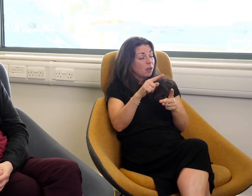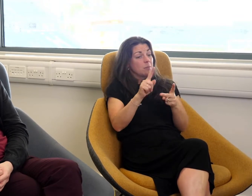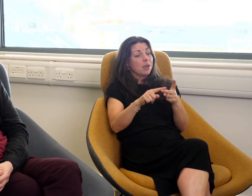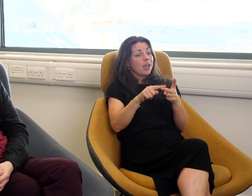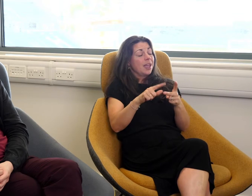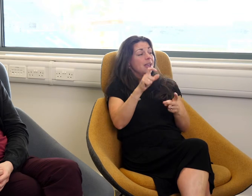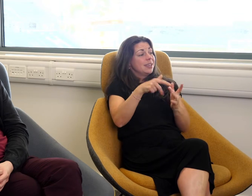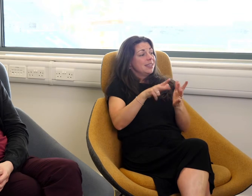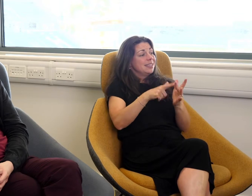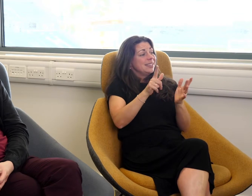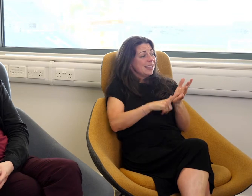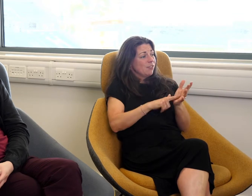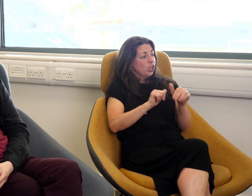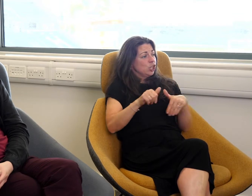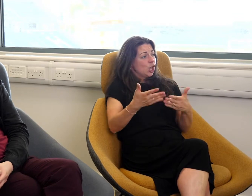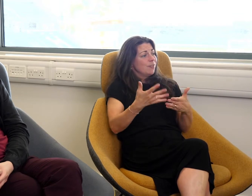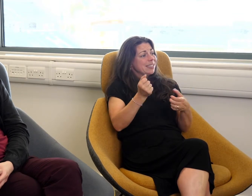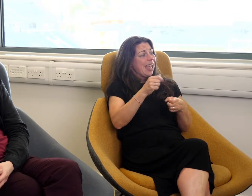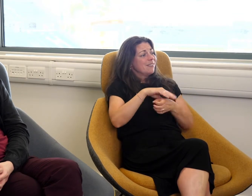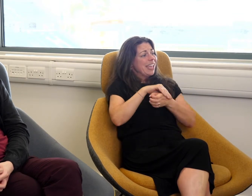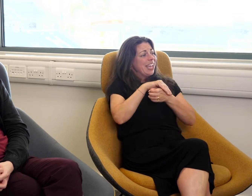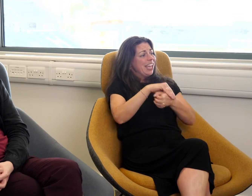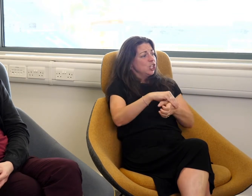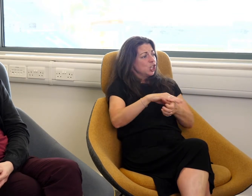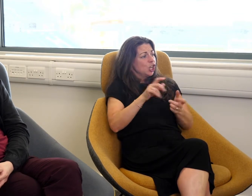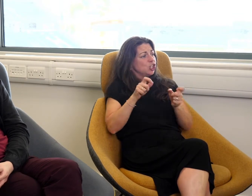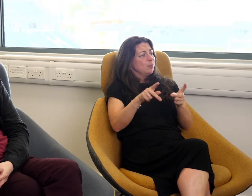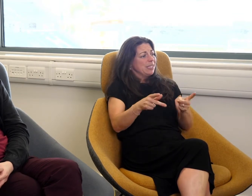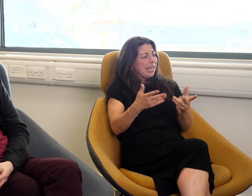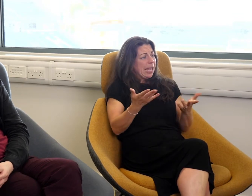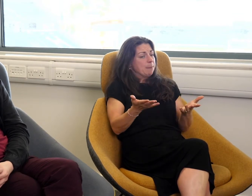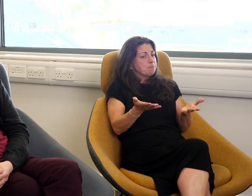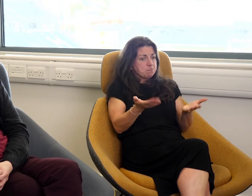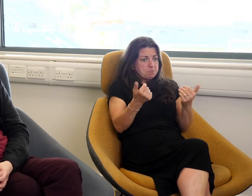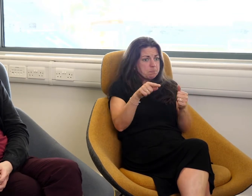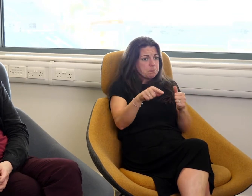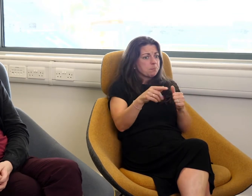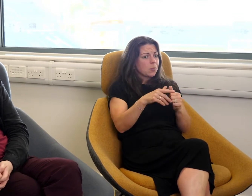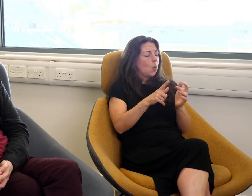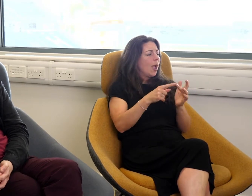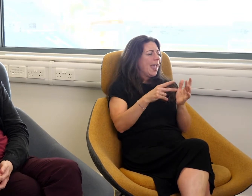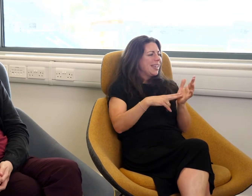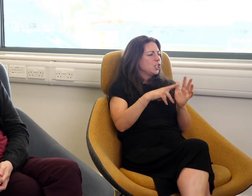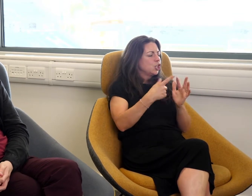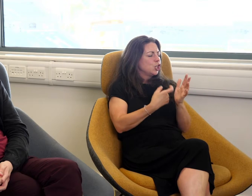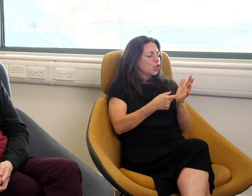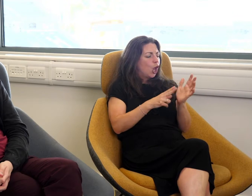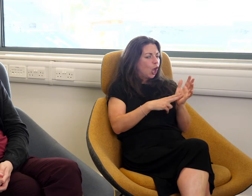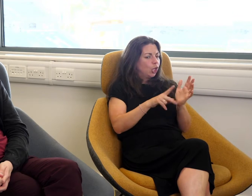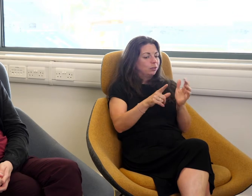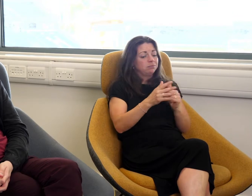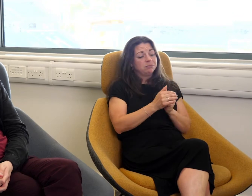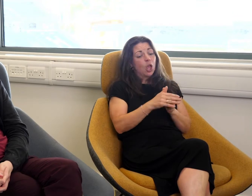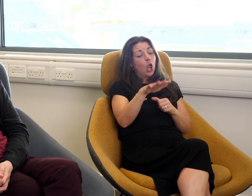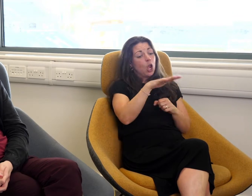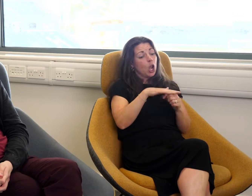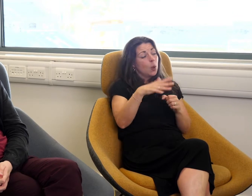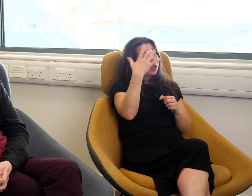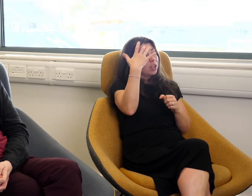as well, I think. And equally, there's other options kind of in local government as well. Peterborough City Council